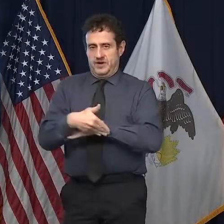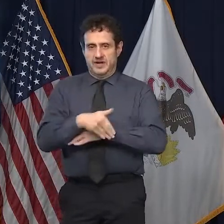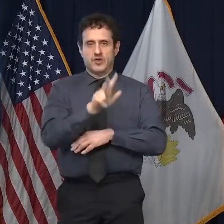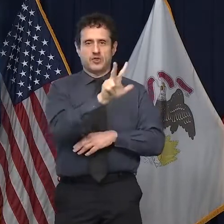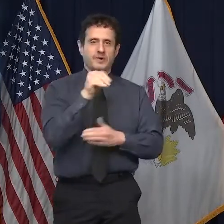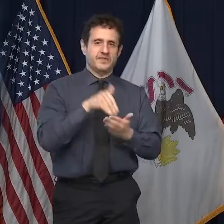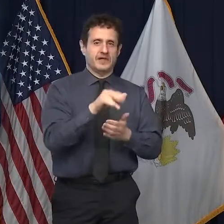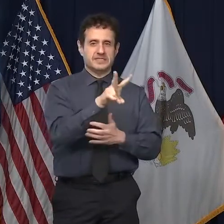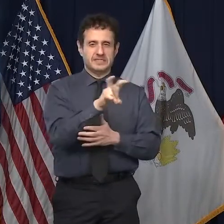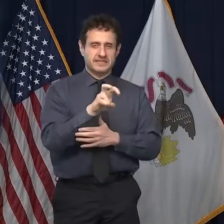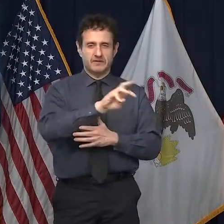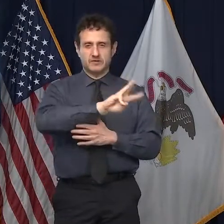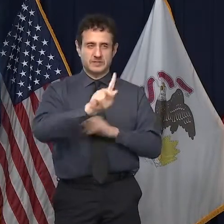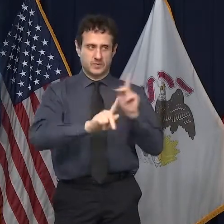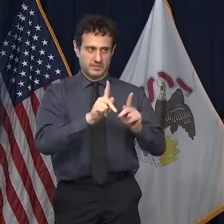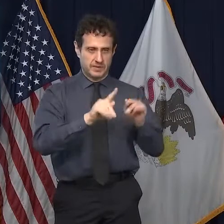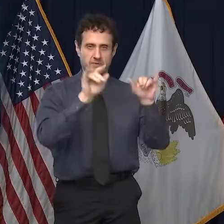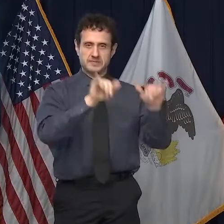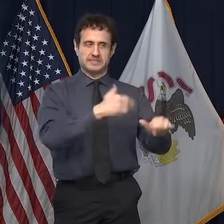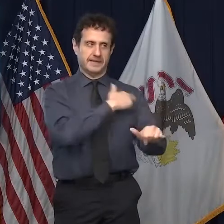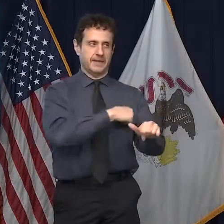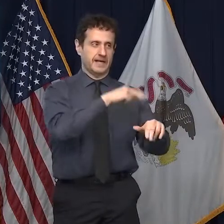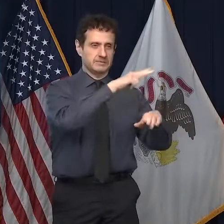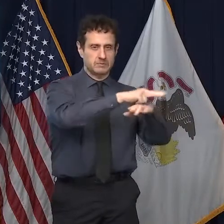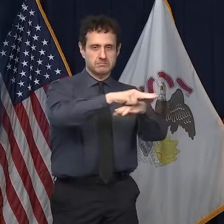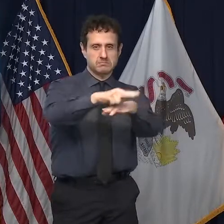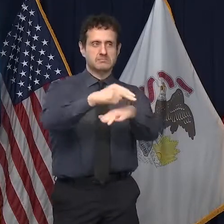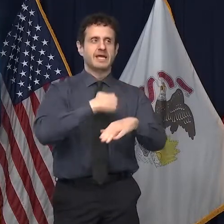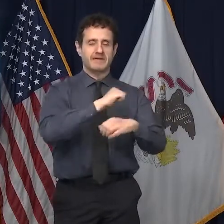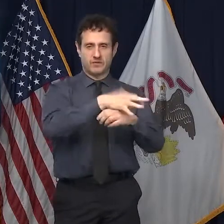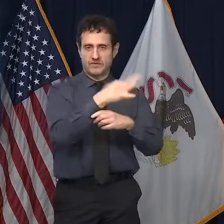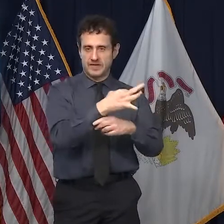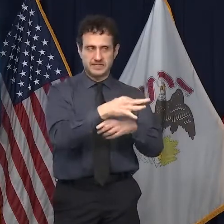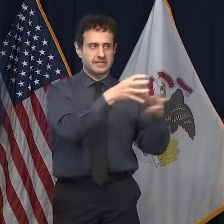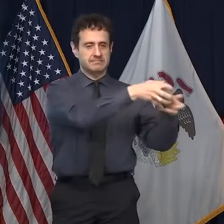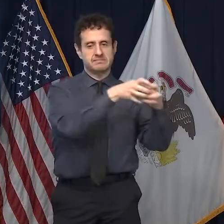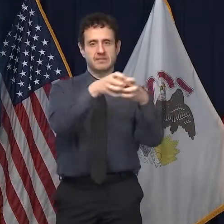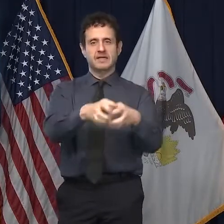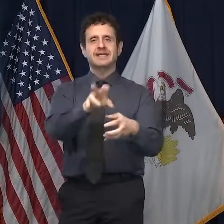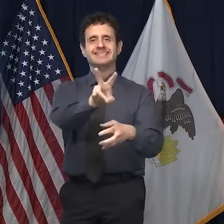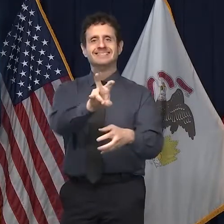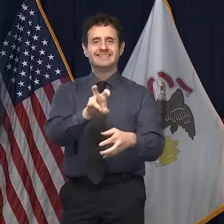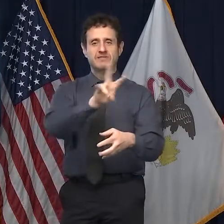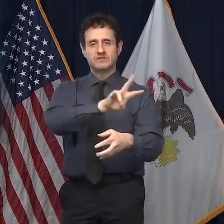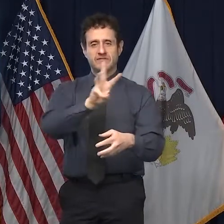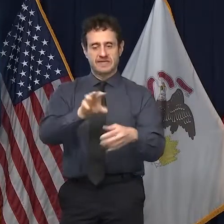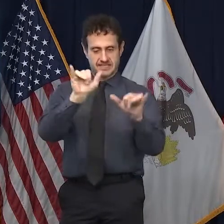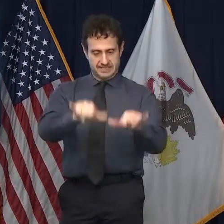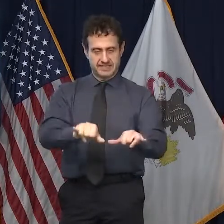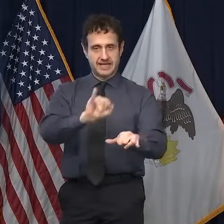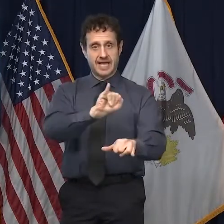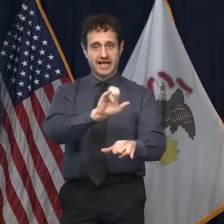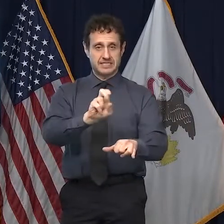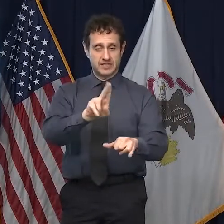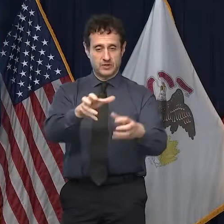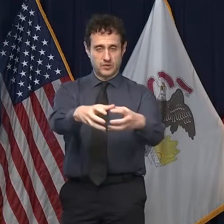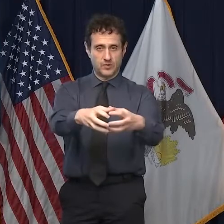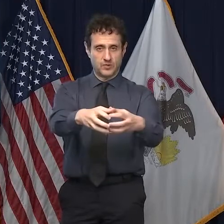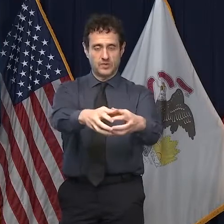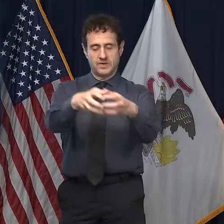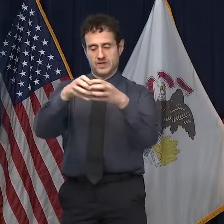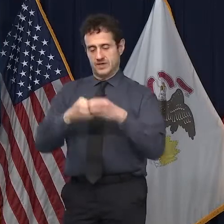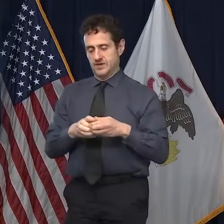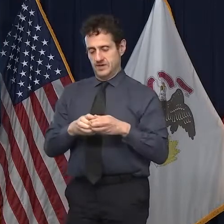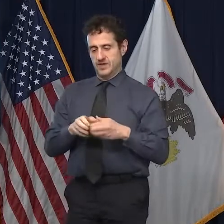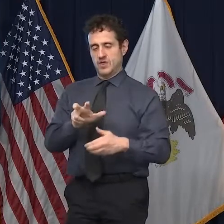3,761 individuals were reported to be in the hospital with COVID-19, and of those, 776 patients were in the ICU.